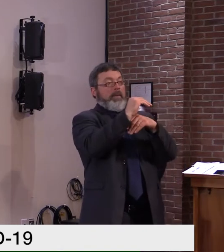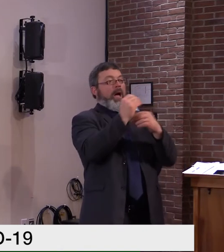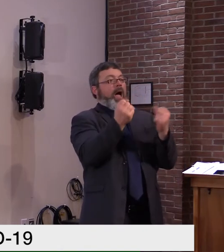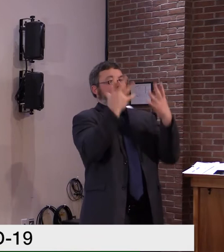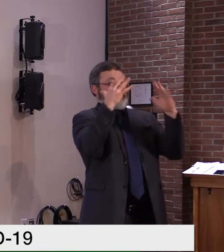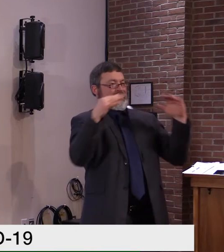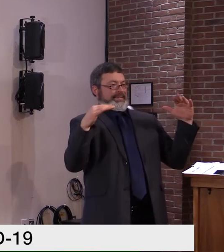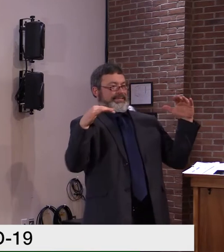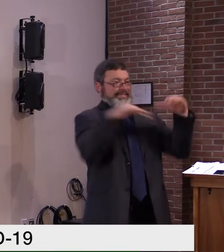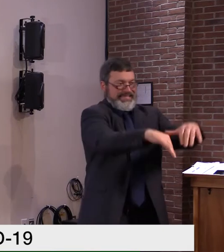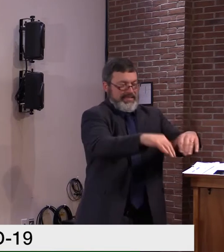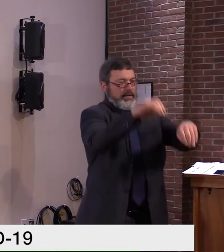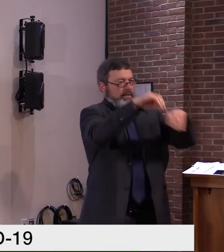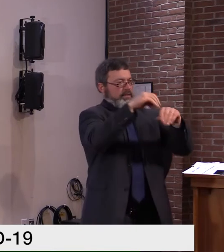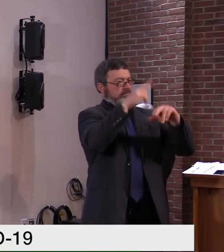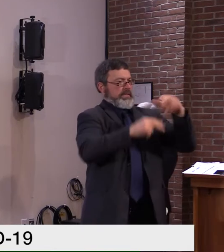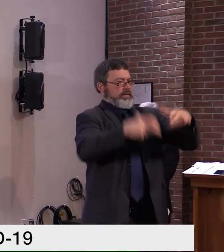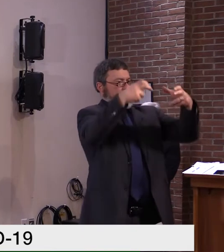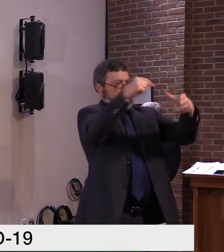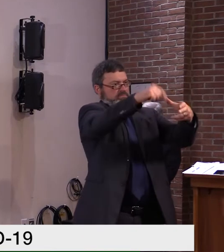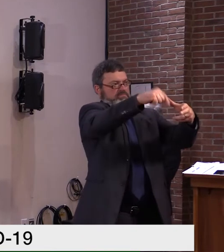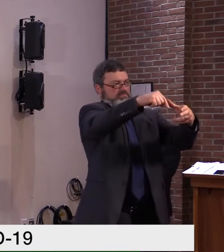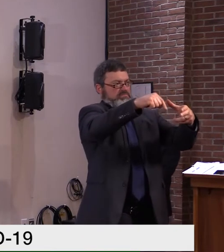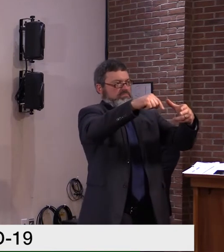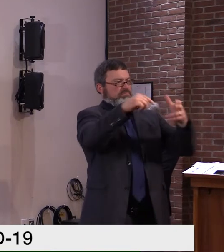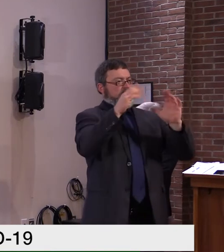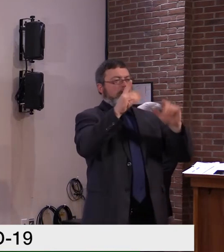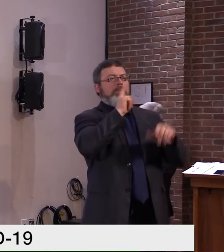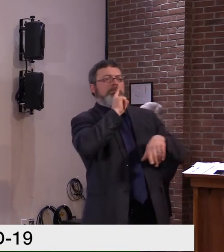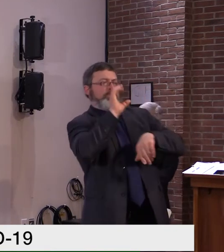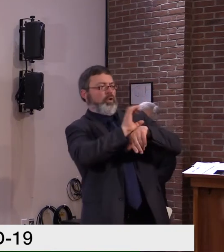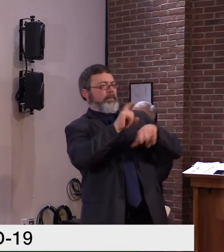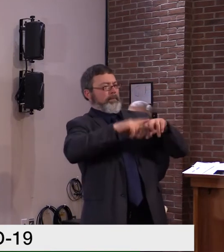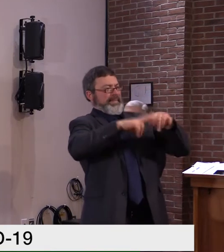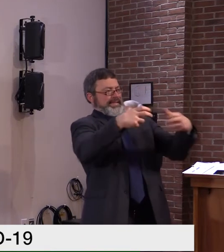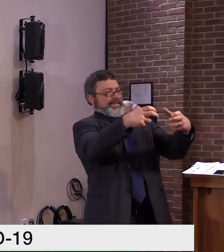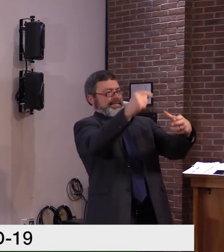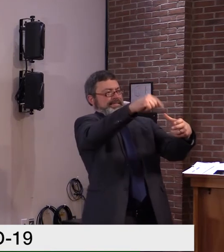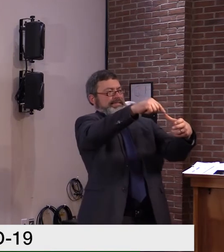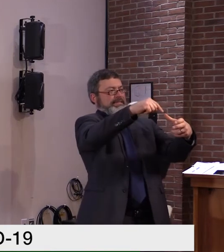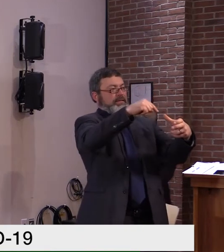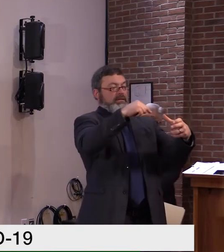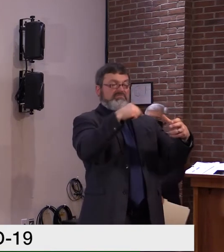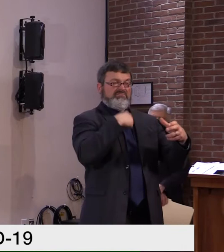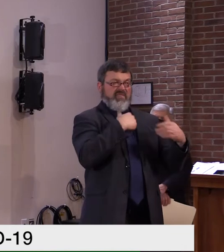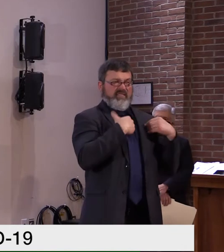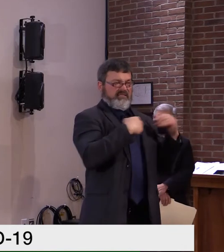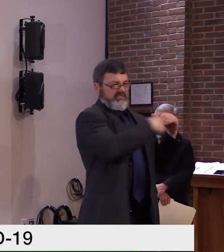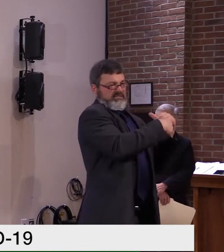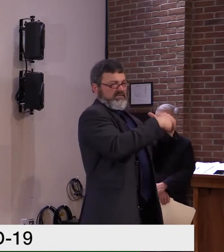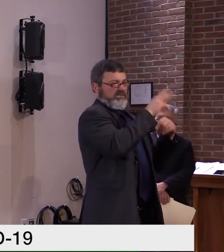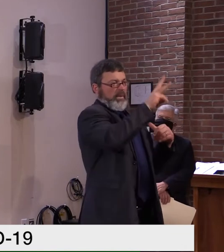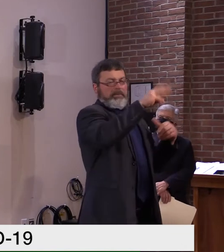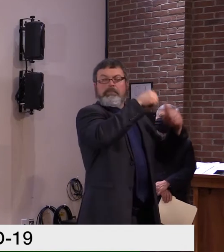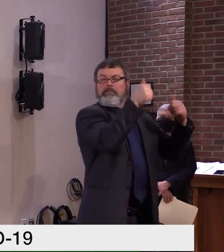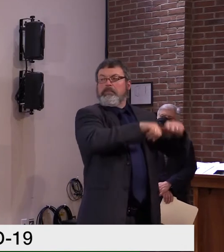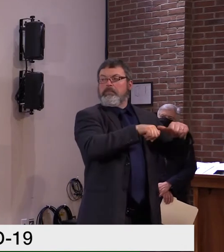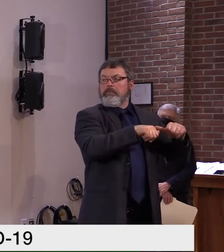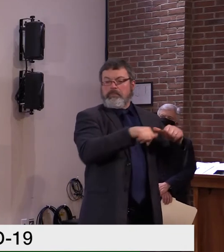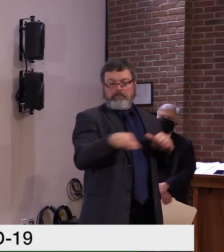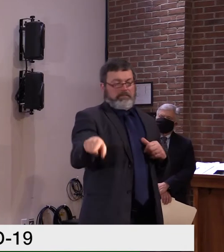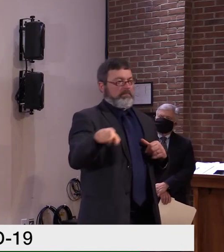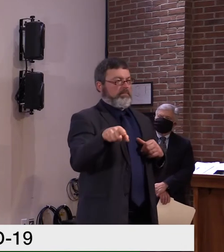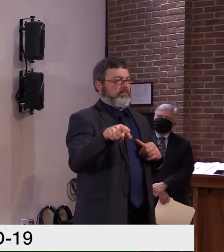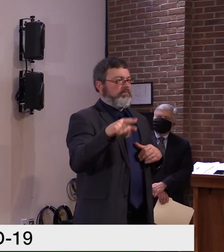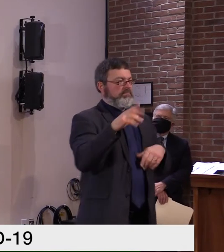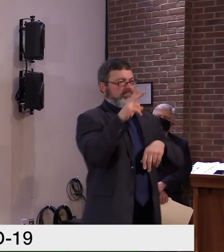maximum cap on that. But again, that guidance is on our website if anybody wants to check it out. But I would defer to Dr. Kelso in terms of specific